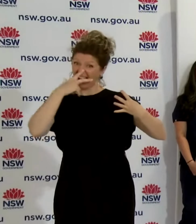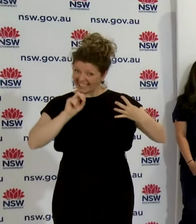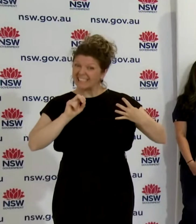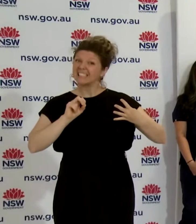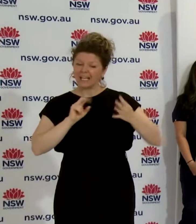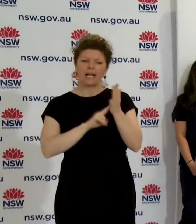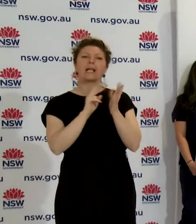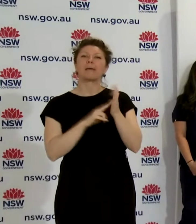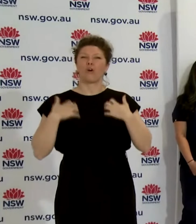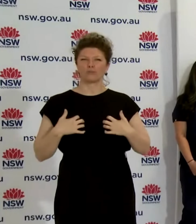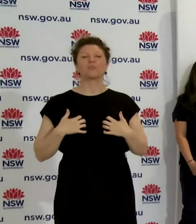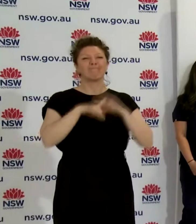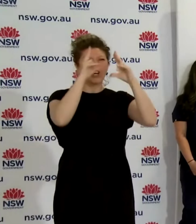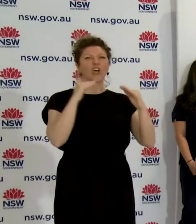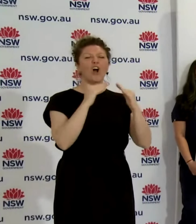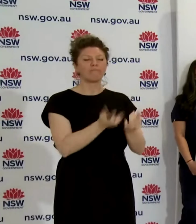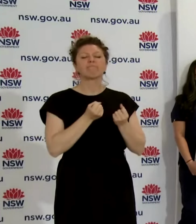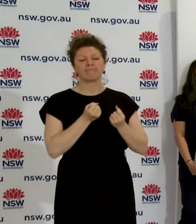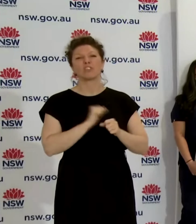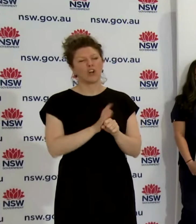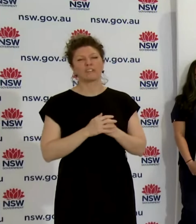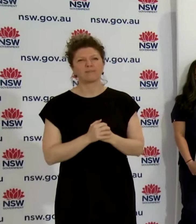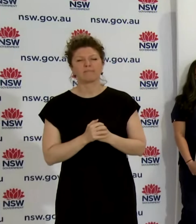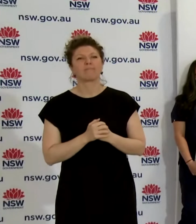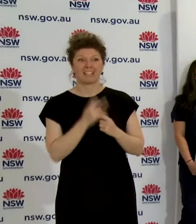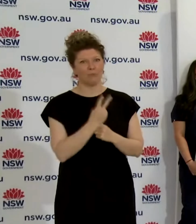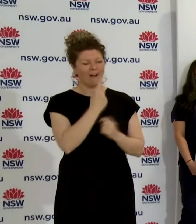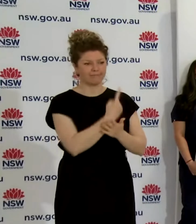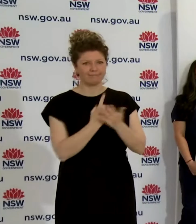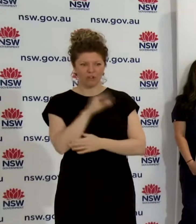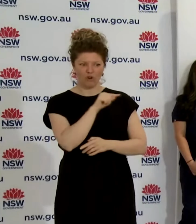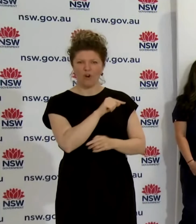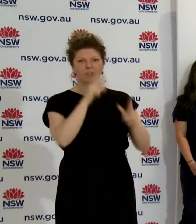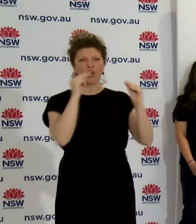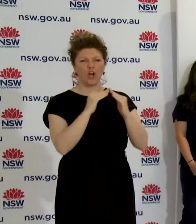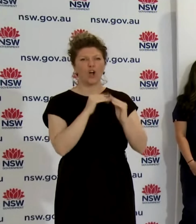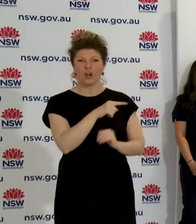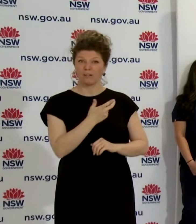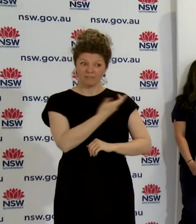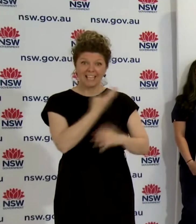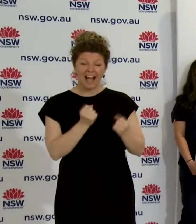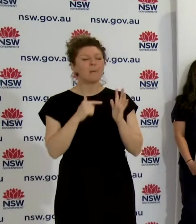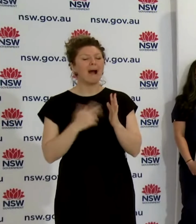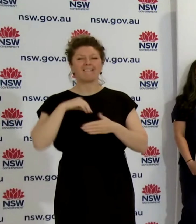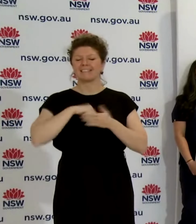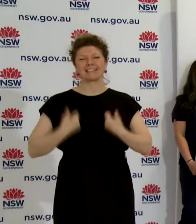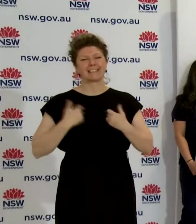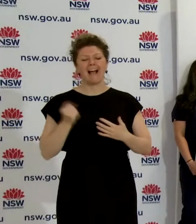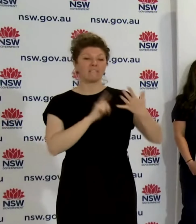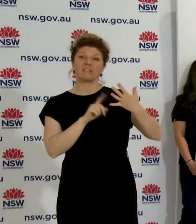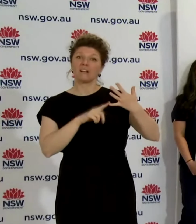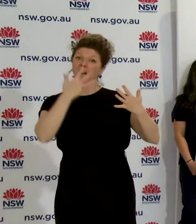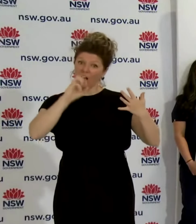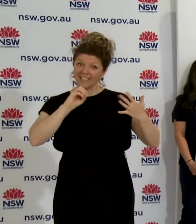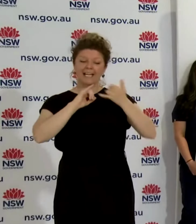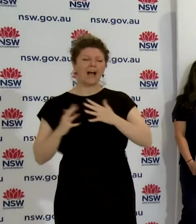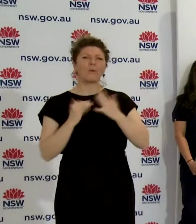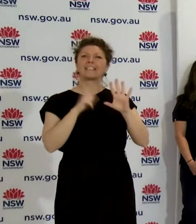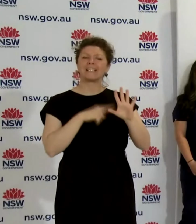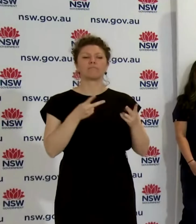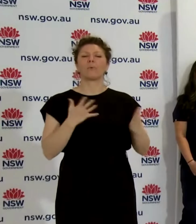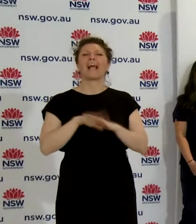Hospital. He acquired his infection at the Hawkesbury Living Aged Care Facility in Sydney's northwest. It's the second death, sadly, linked to this outbreak at this facility. He was vaccinated and had significant underlying health conditions. A man in his 90s from southwestern Sydney